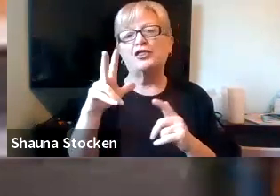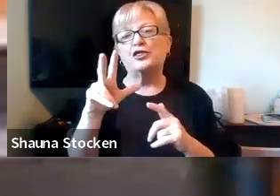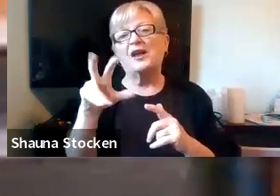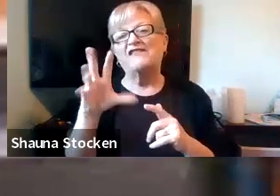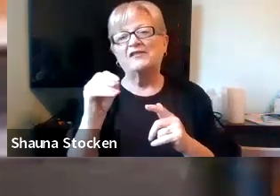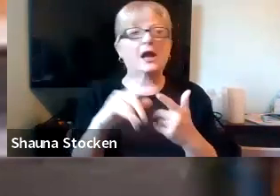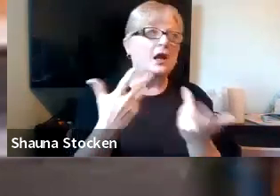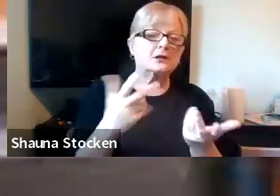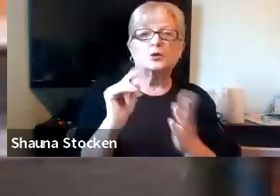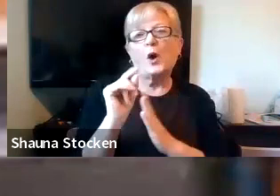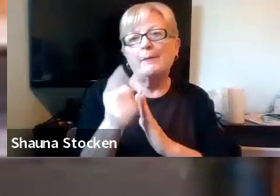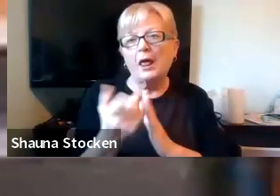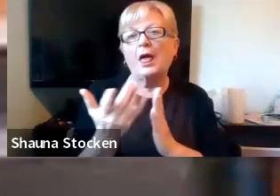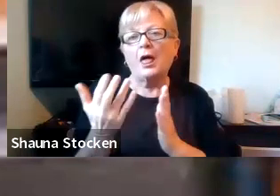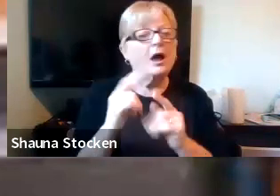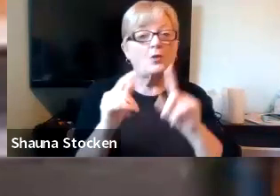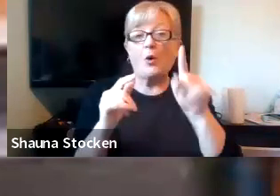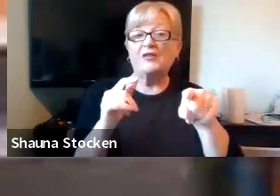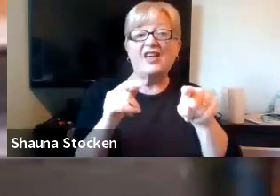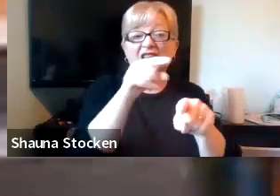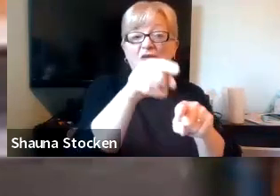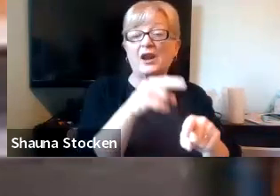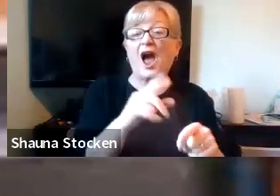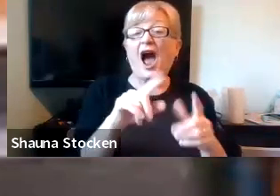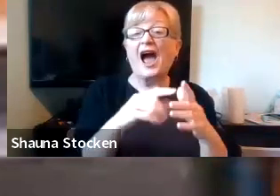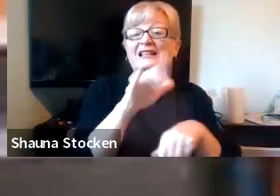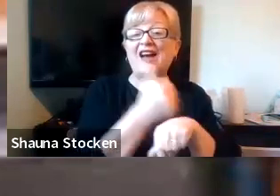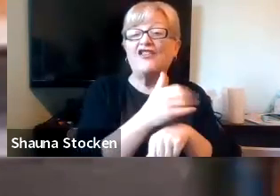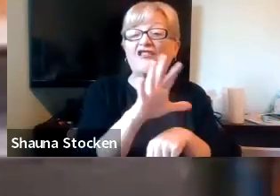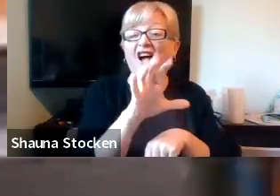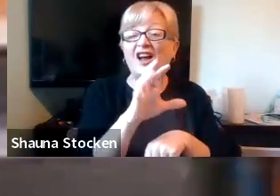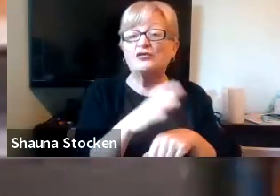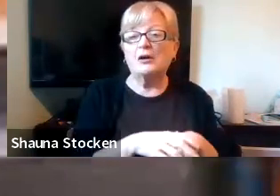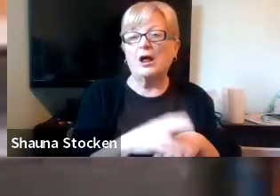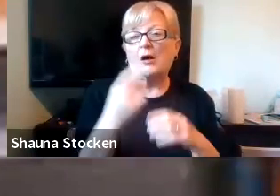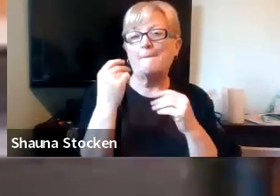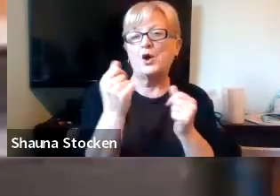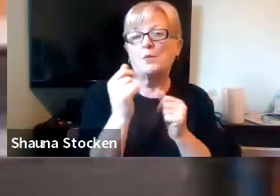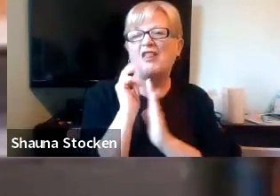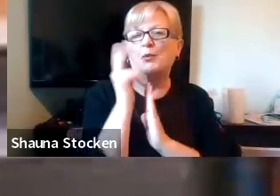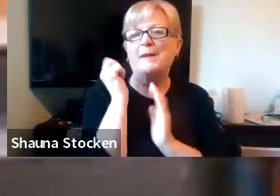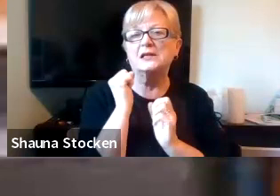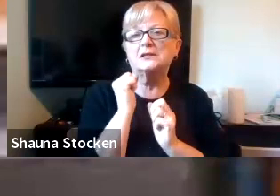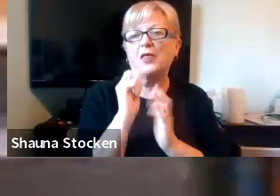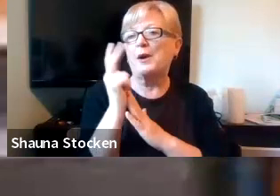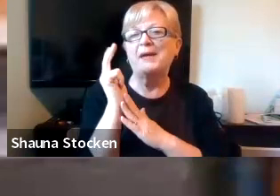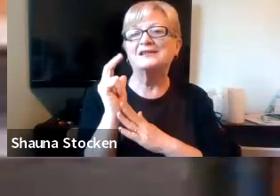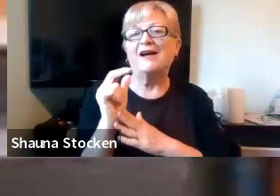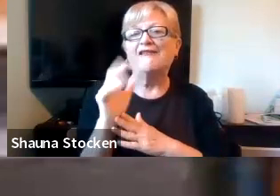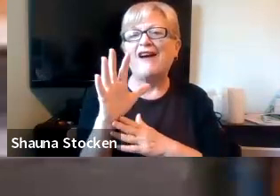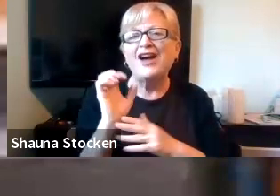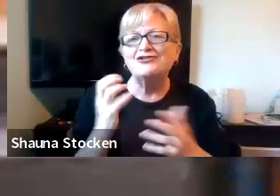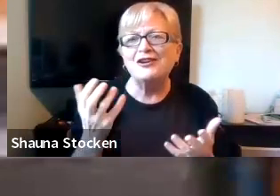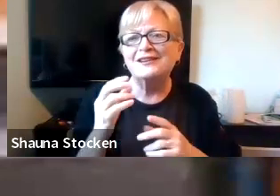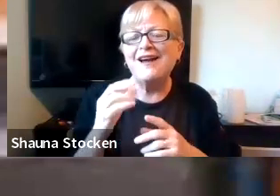to 500 when I first got it. I think it was to 500 in 3 minutes. So if you need to make something